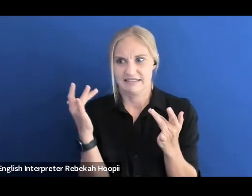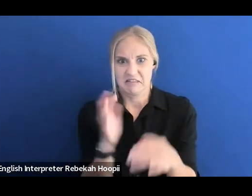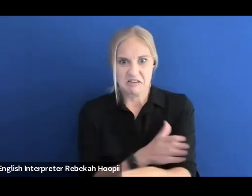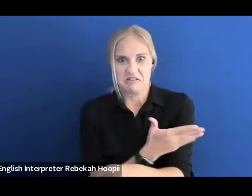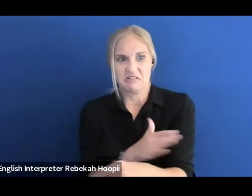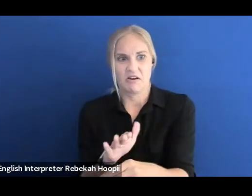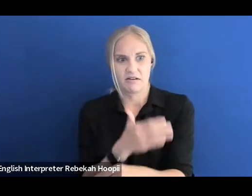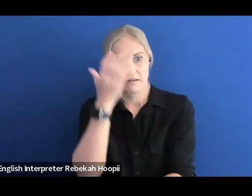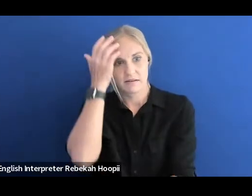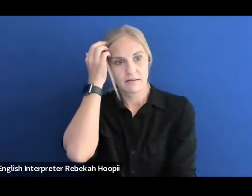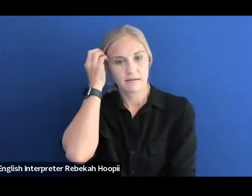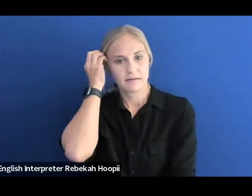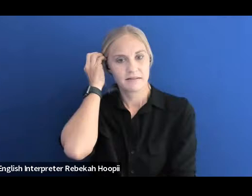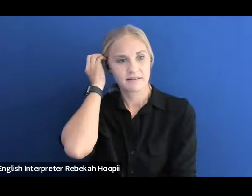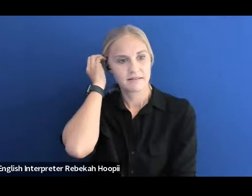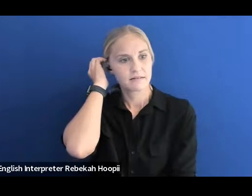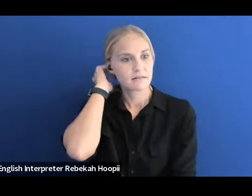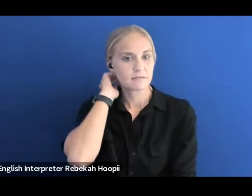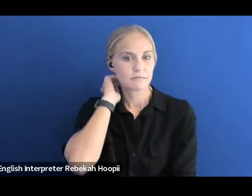That's